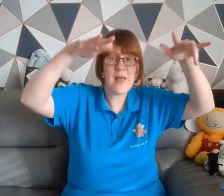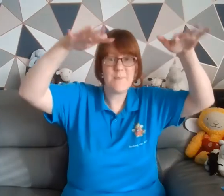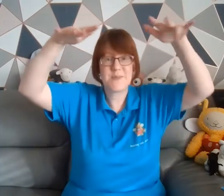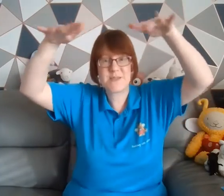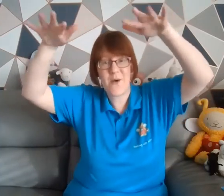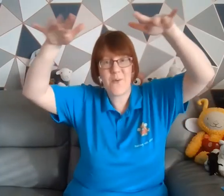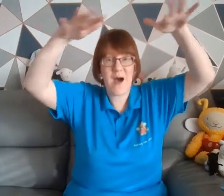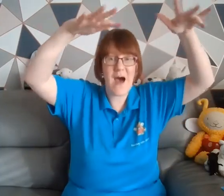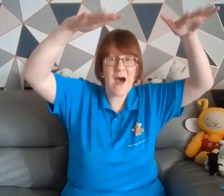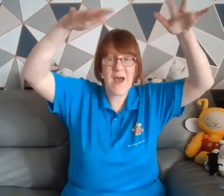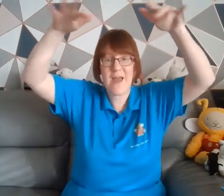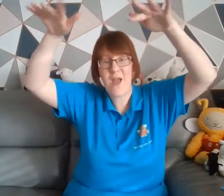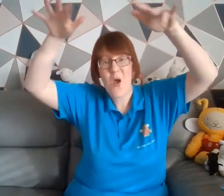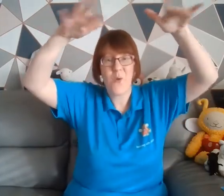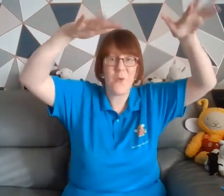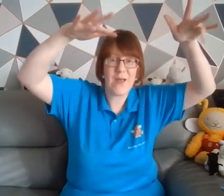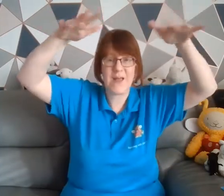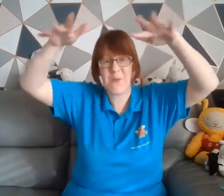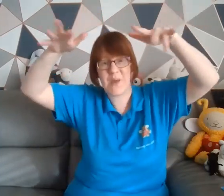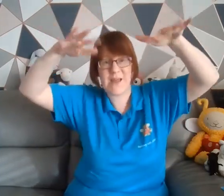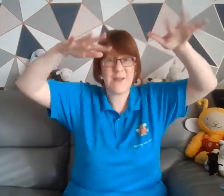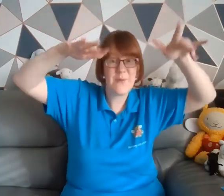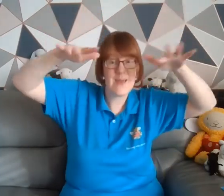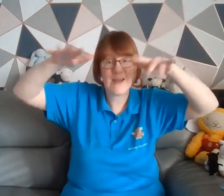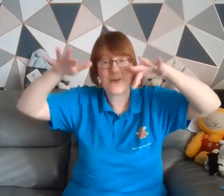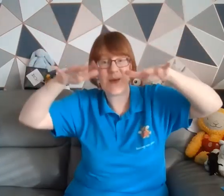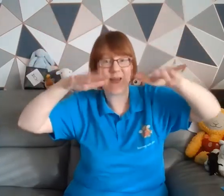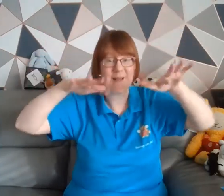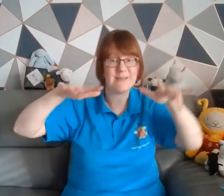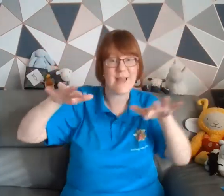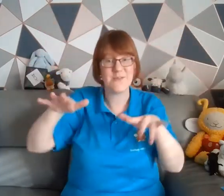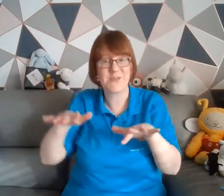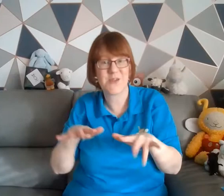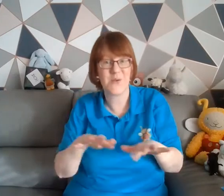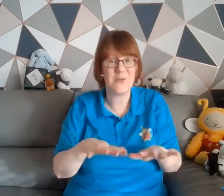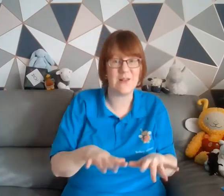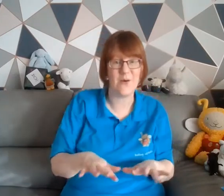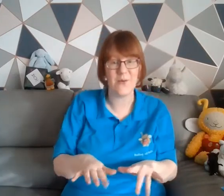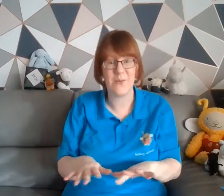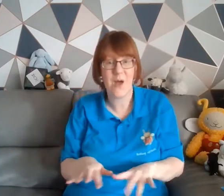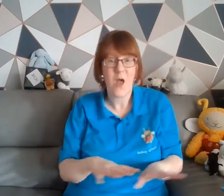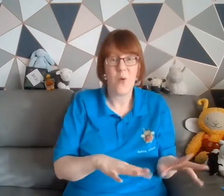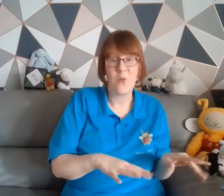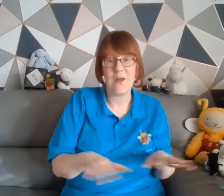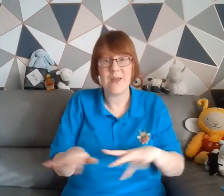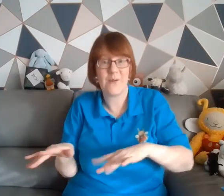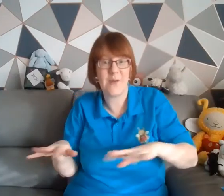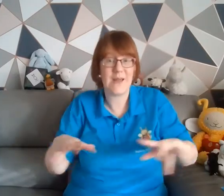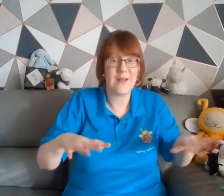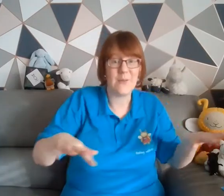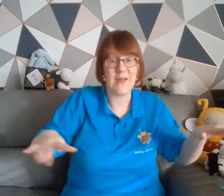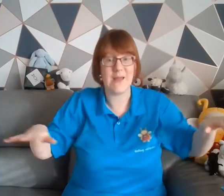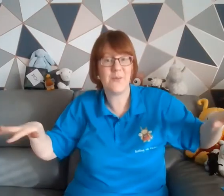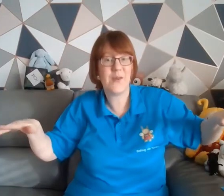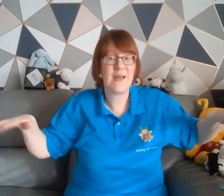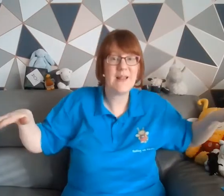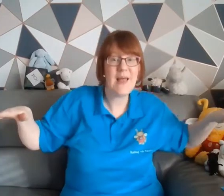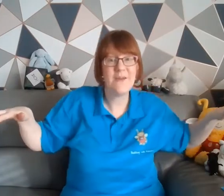up so high. Wiggle, wiggle, wiggle, wiggle down so low. Wiggle, wiggle, wiggle, wiggle out